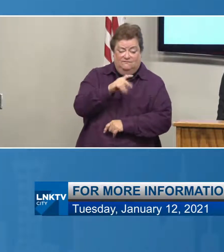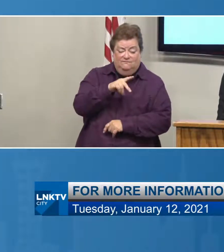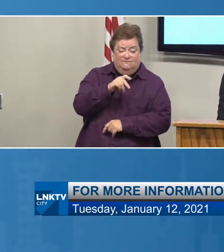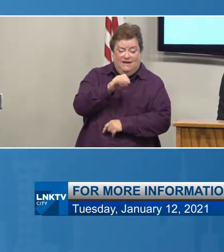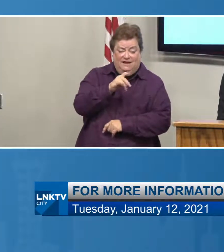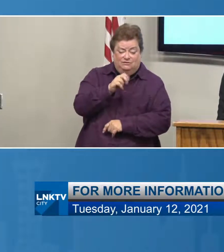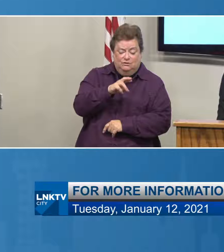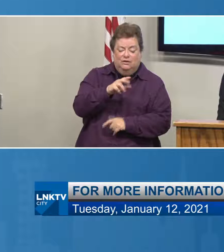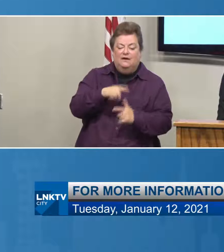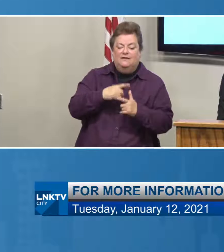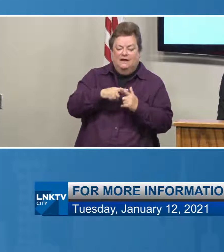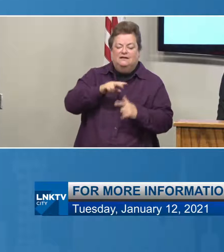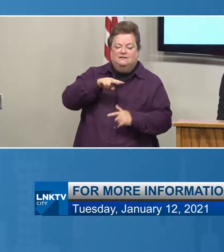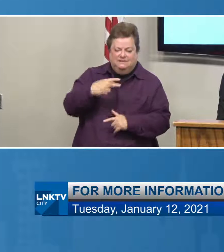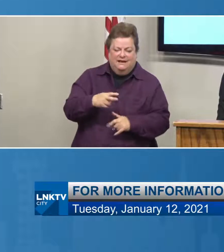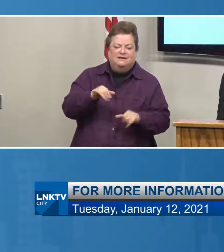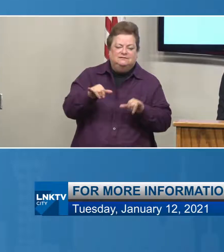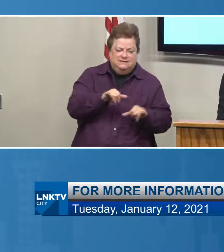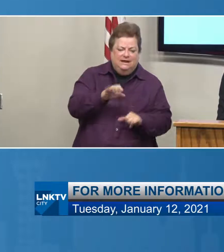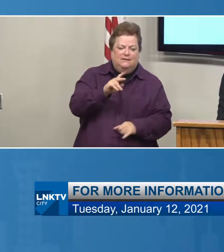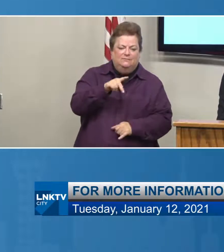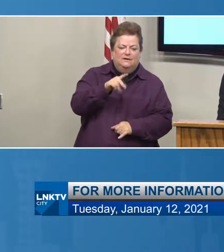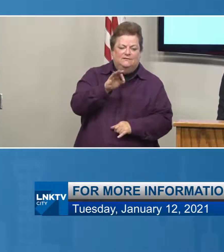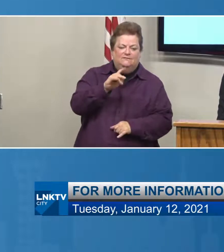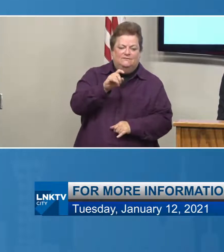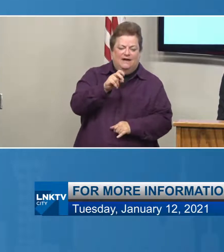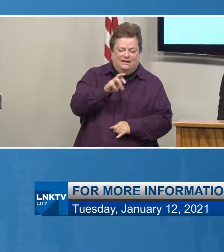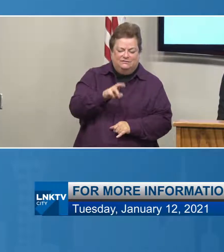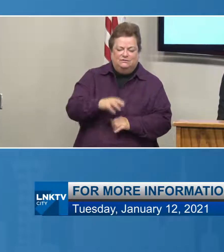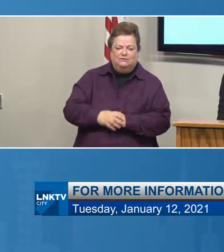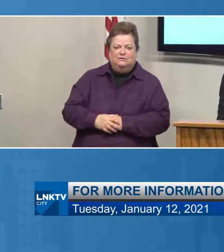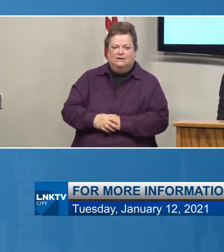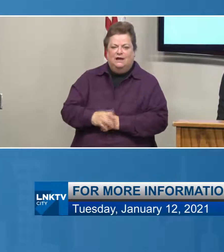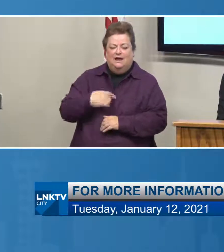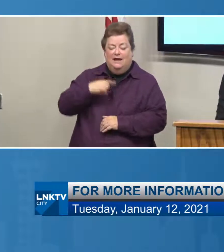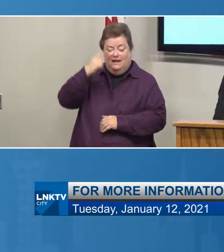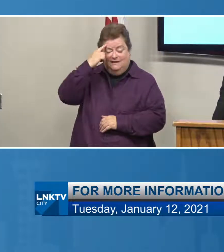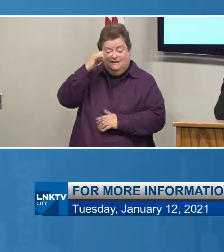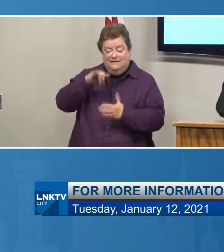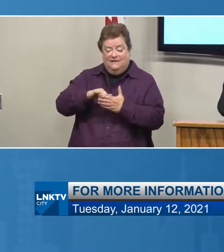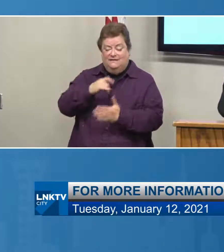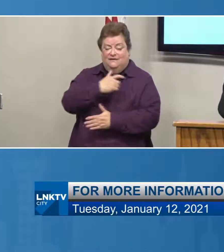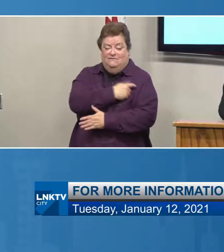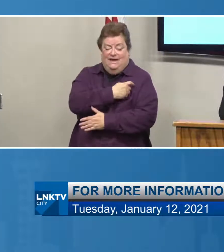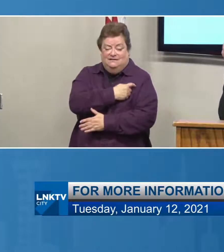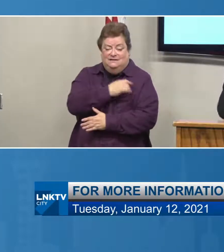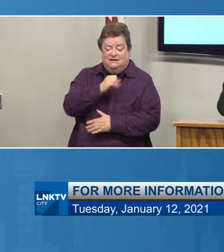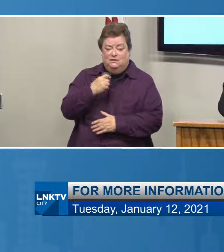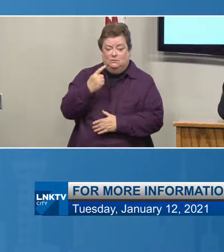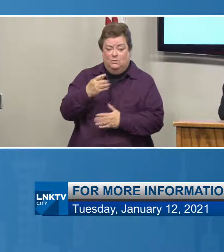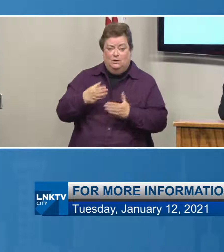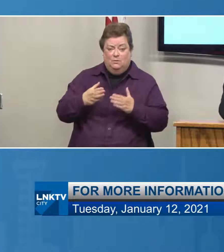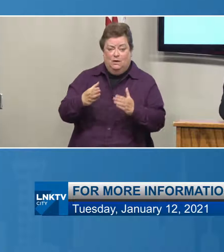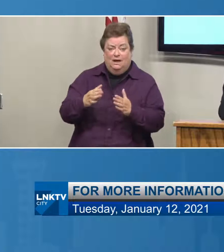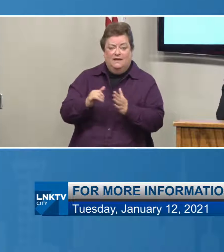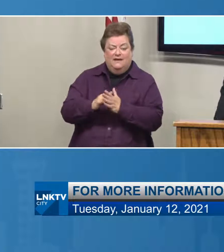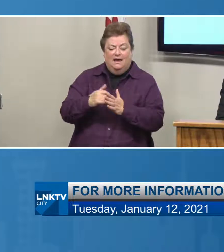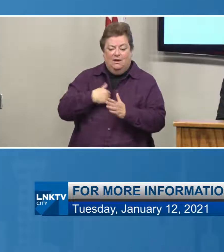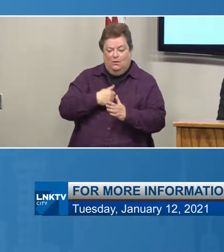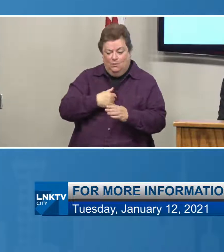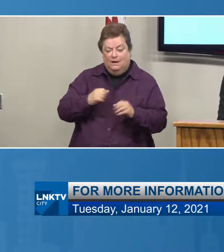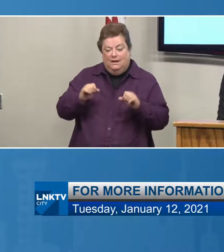the Moderna vaccine. I really think that vaccines are one of the ways that we